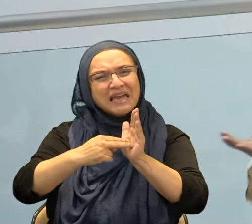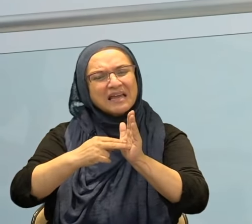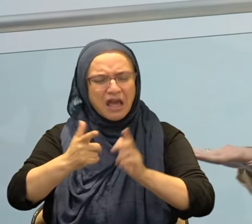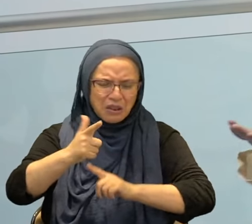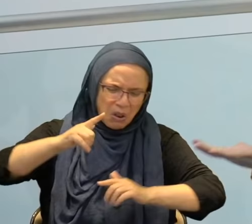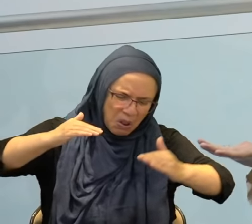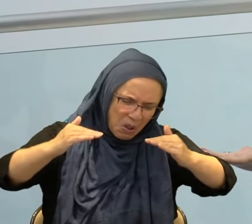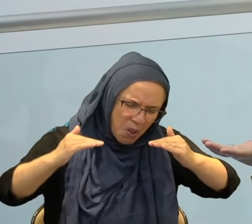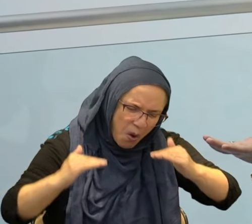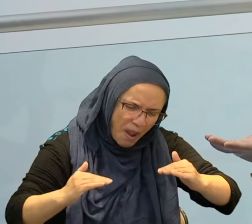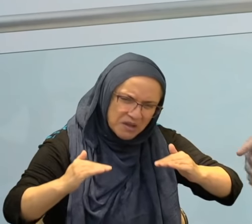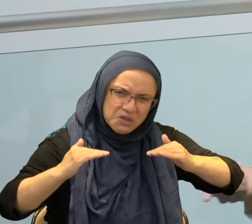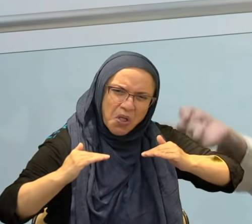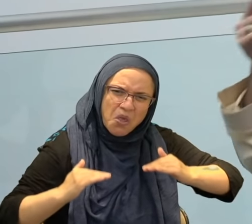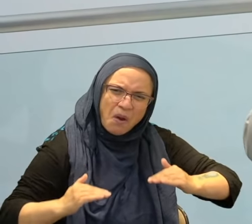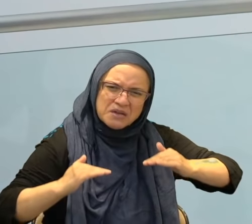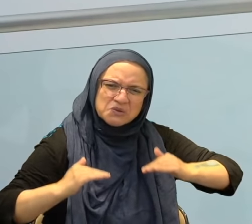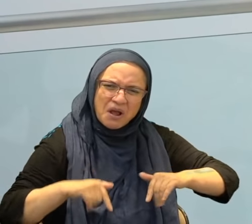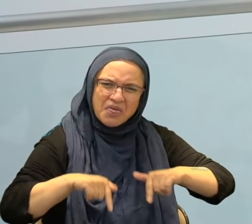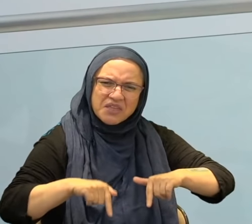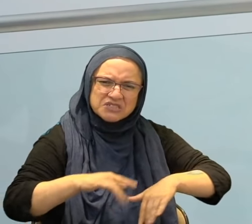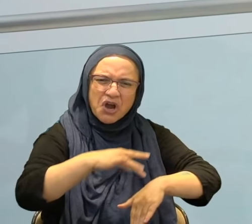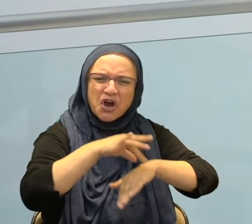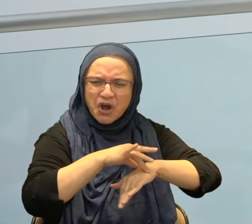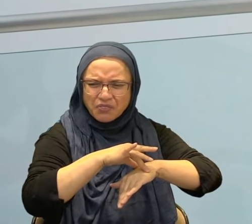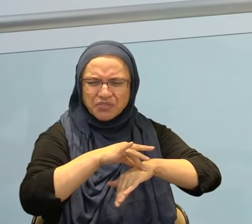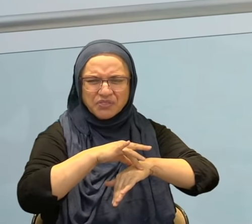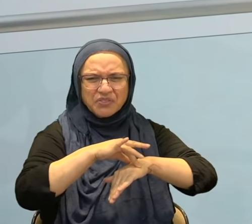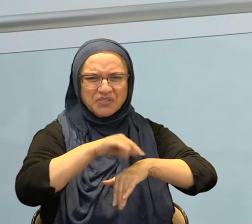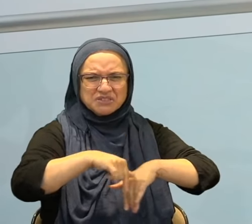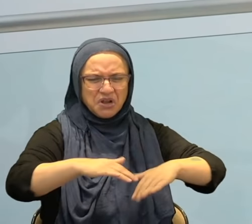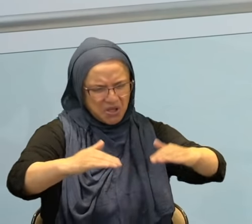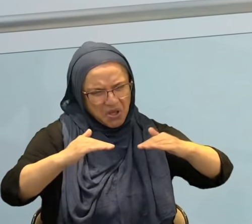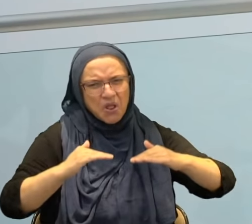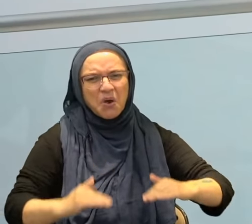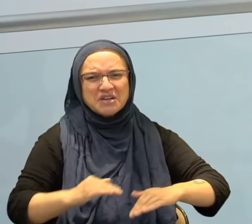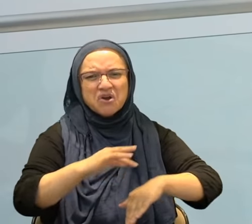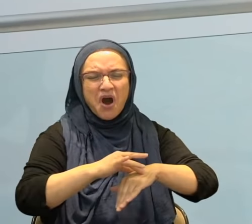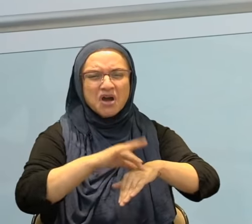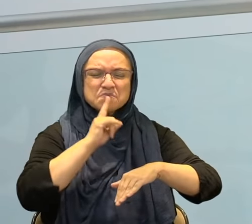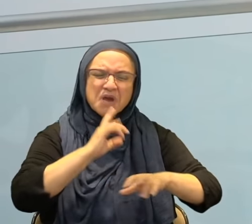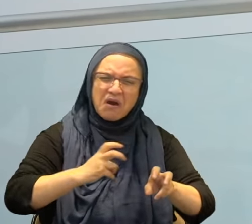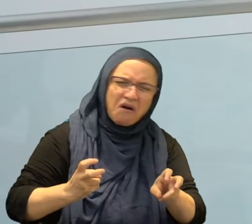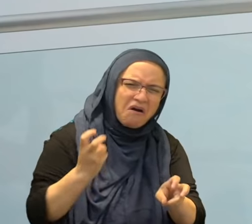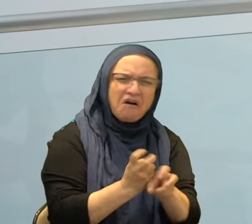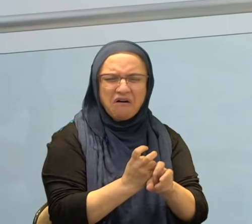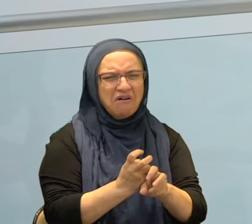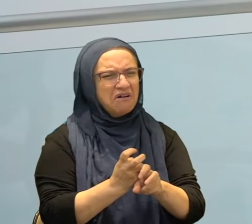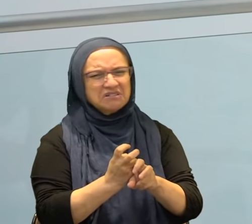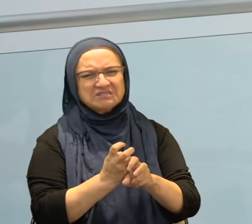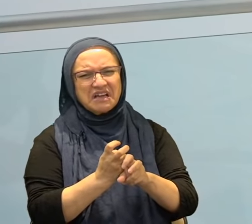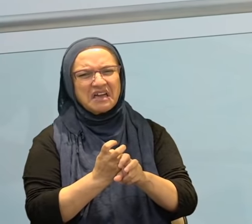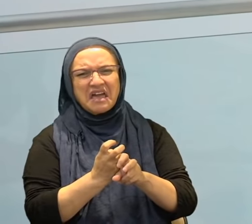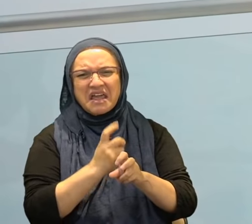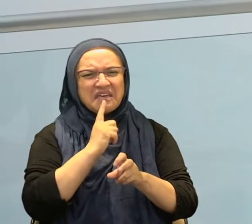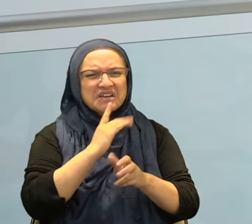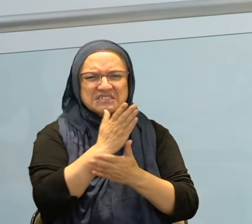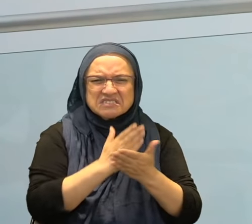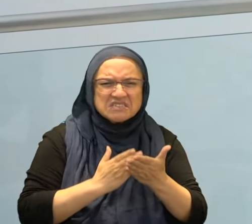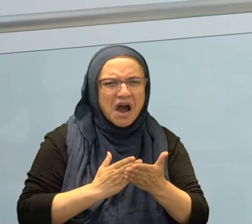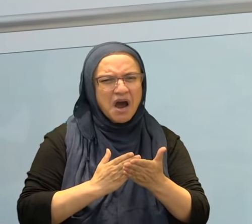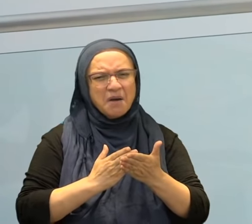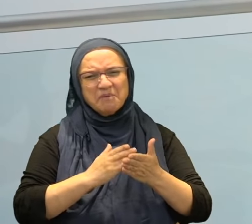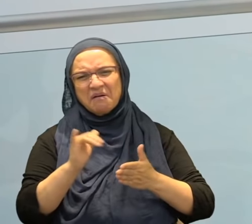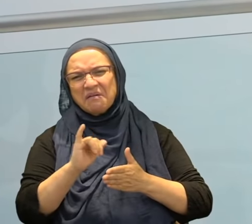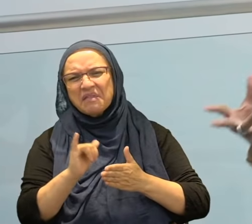it's ever going to get. And then something else happens and something else happens and something else happens and something else happens. And so the